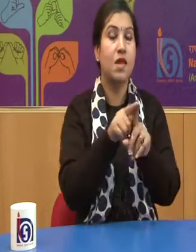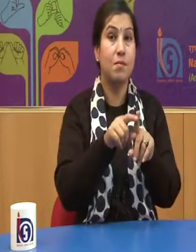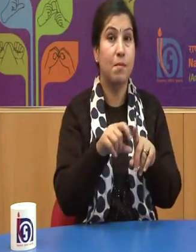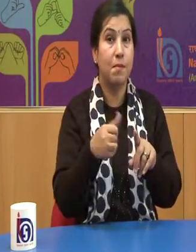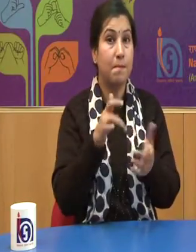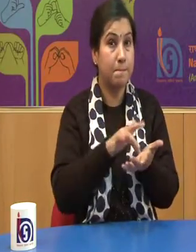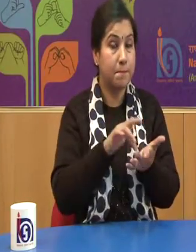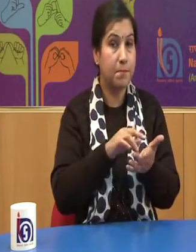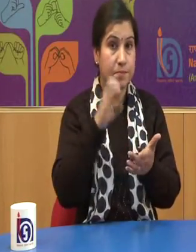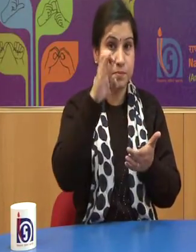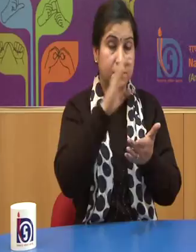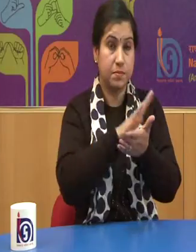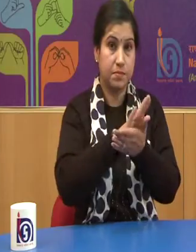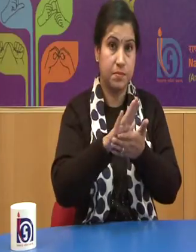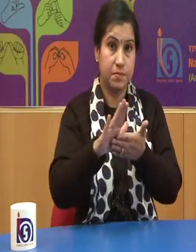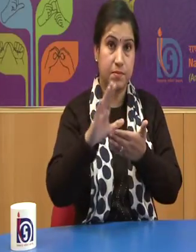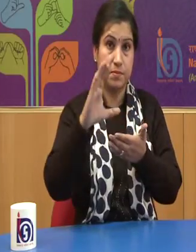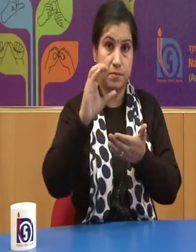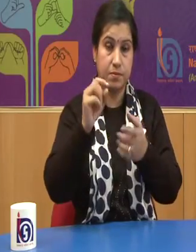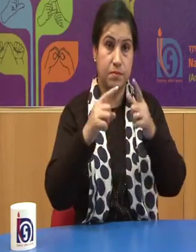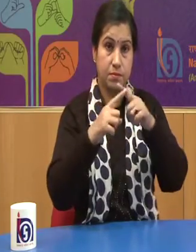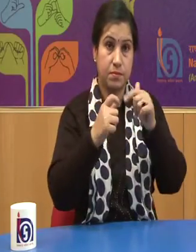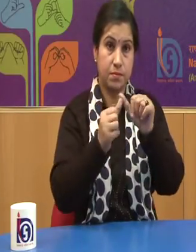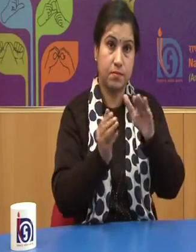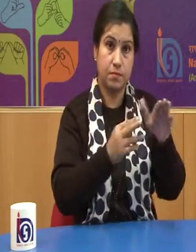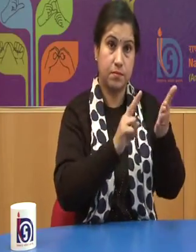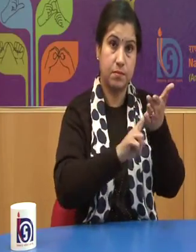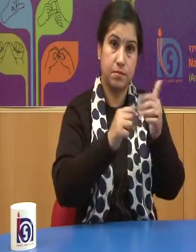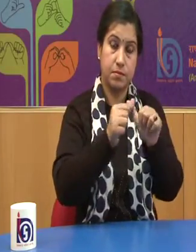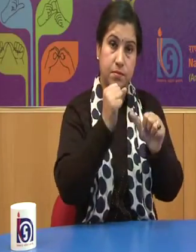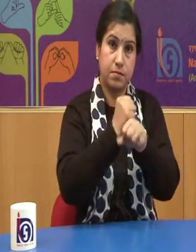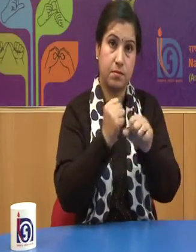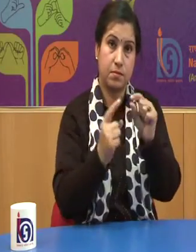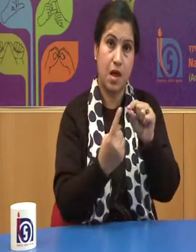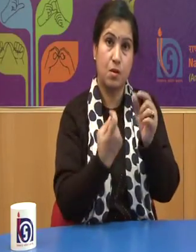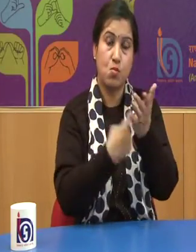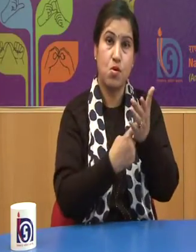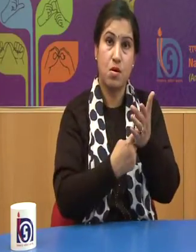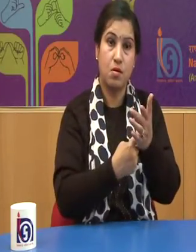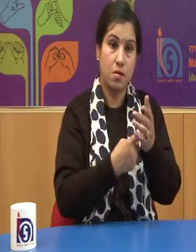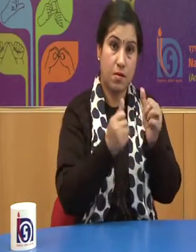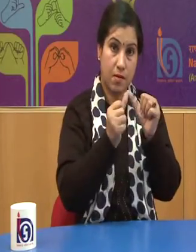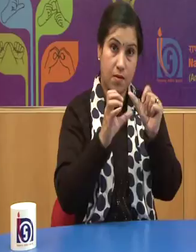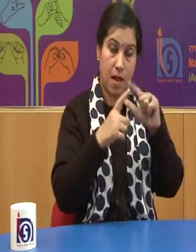Chota Nagpur Tenancy Act was passed.